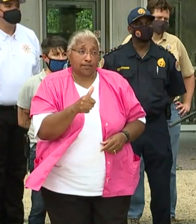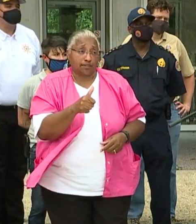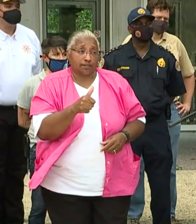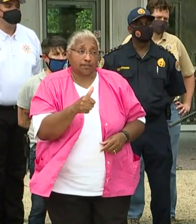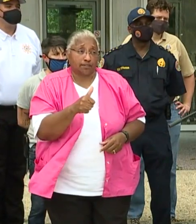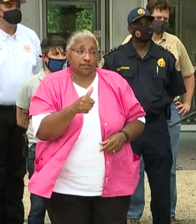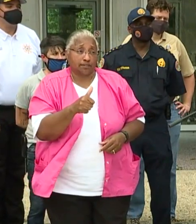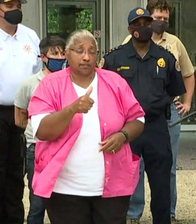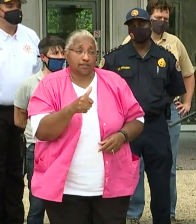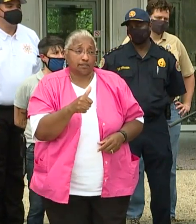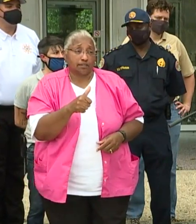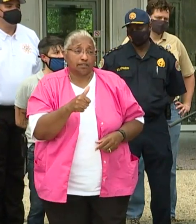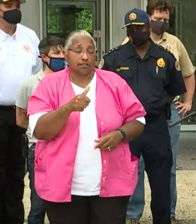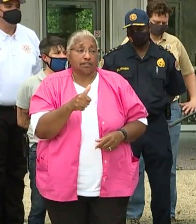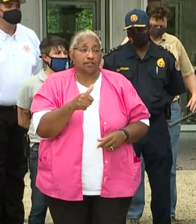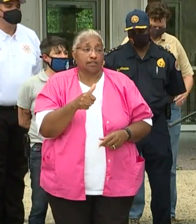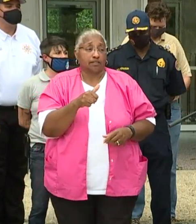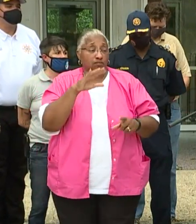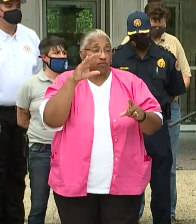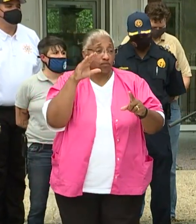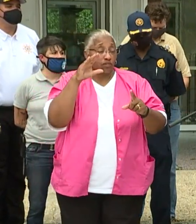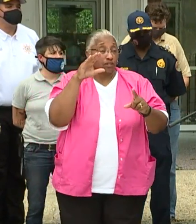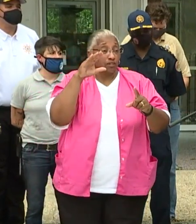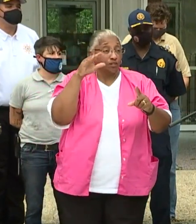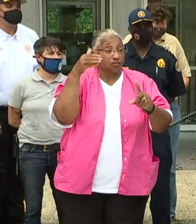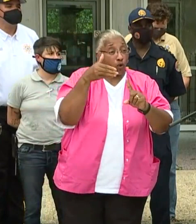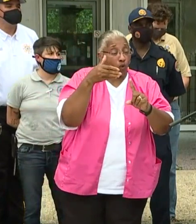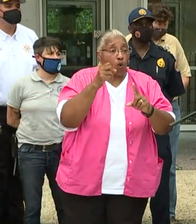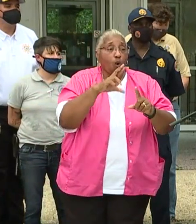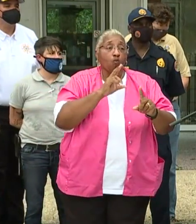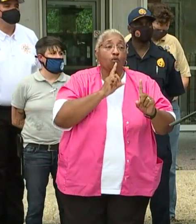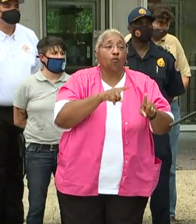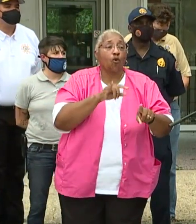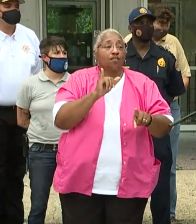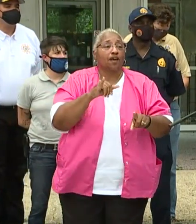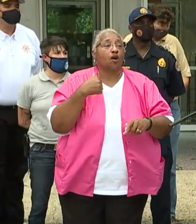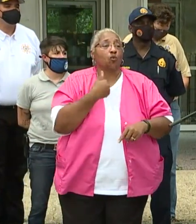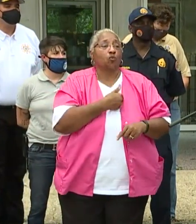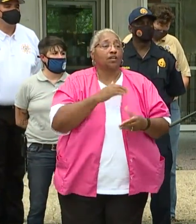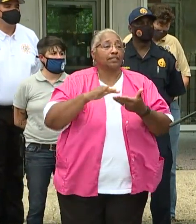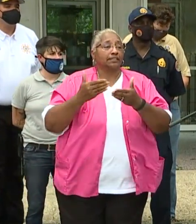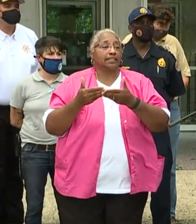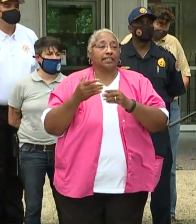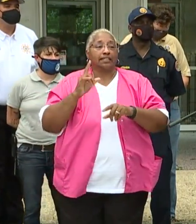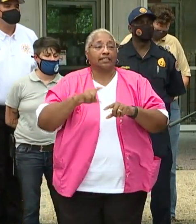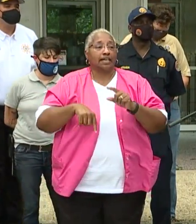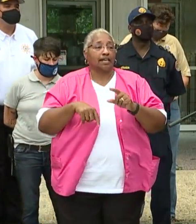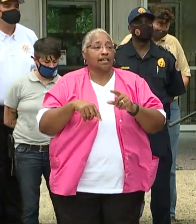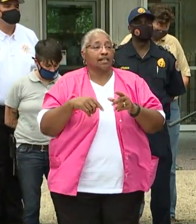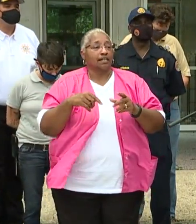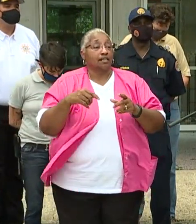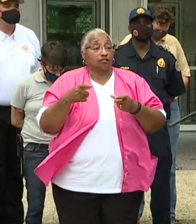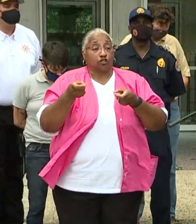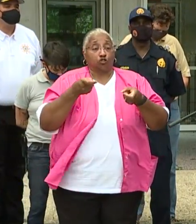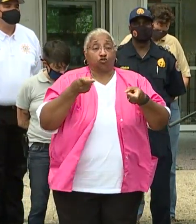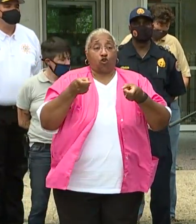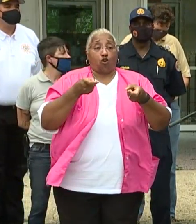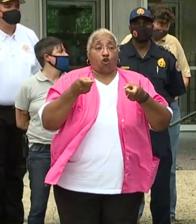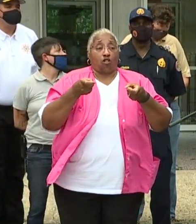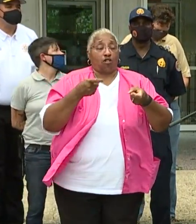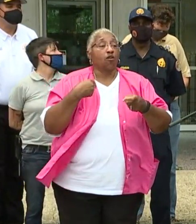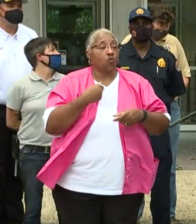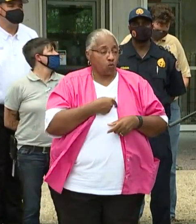be targeted nor reported as being a city that is not under control. We are under